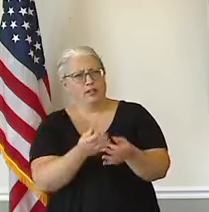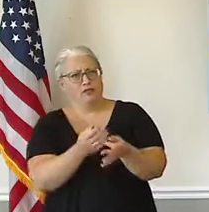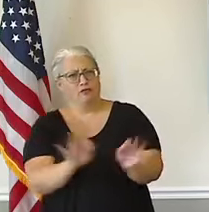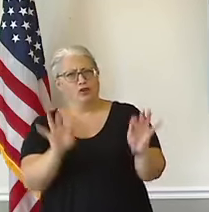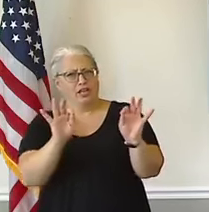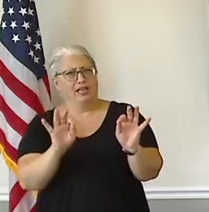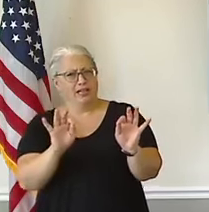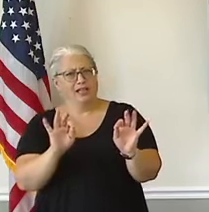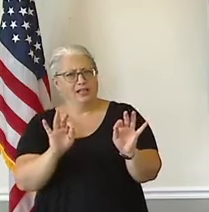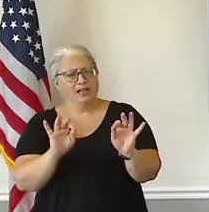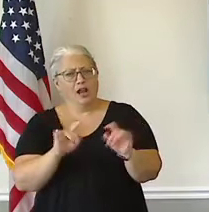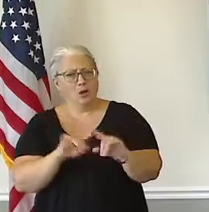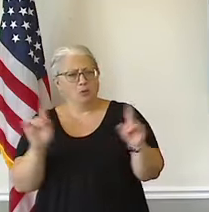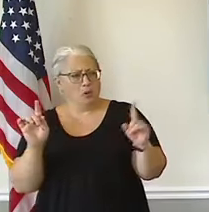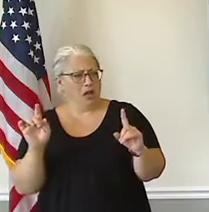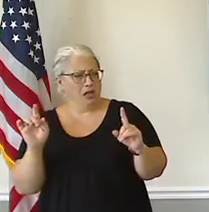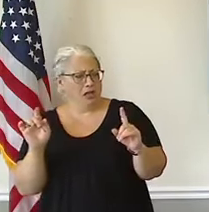check out